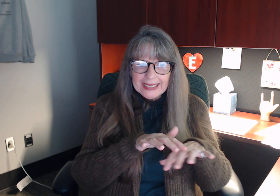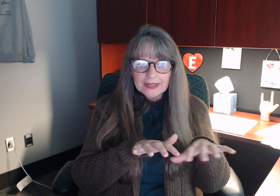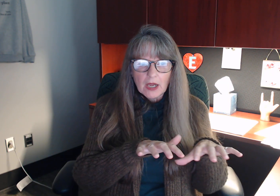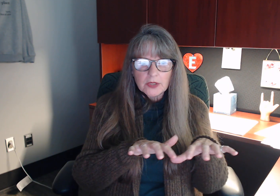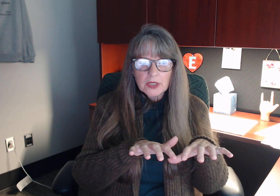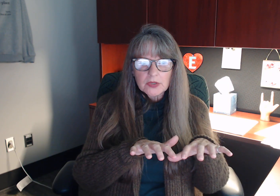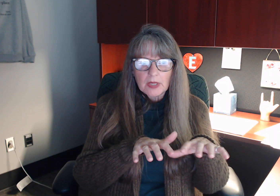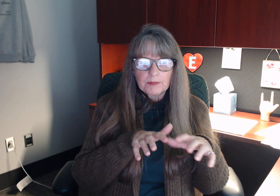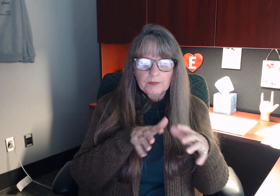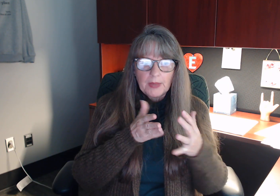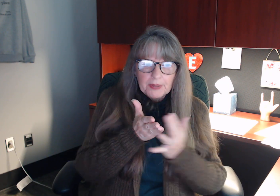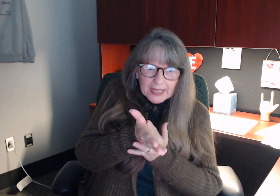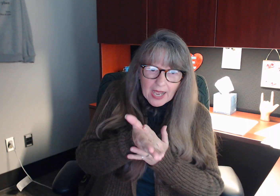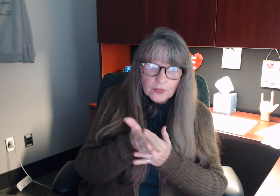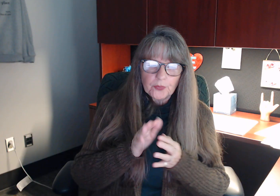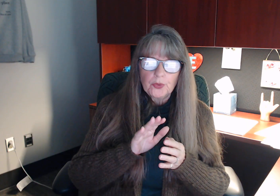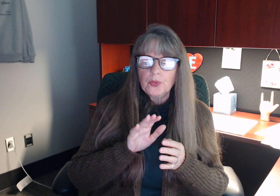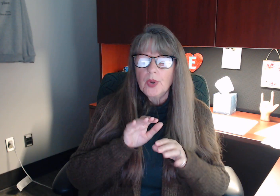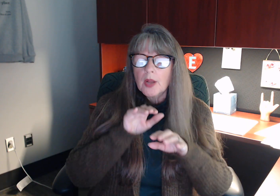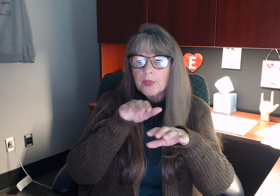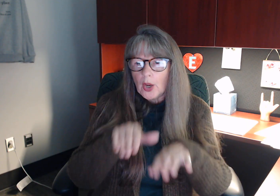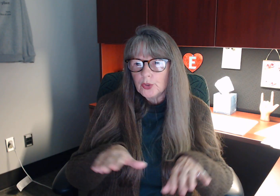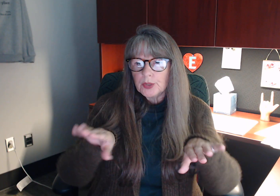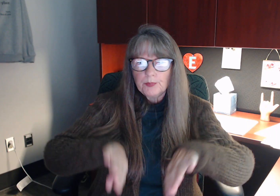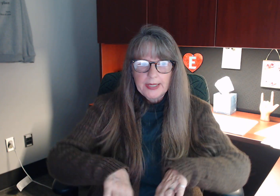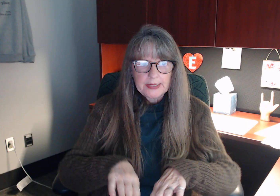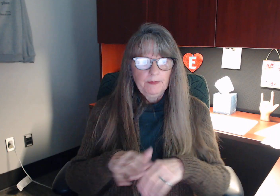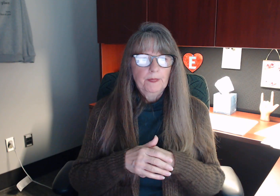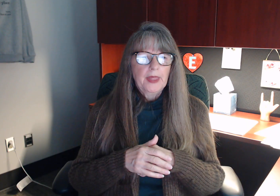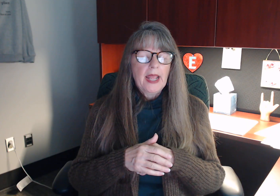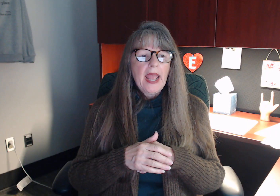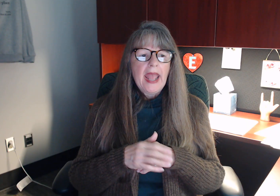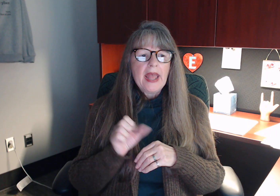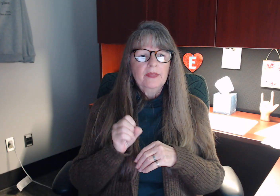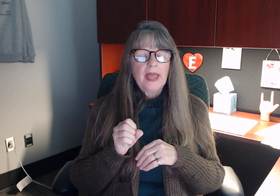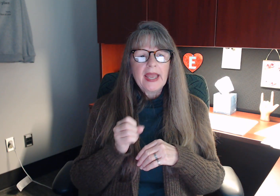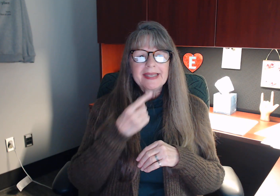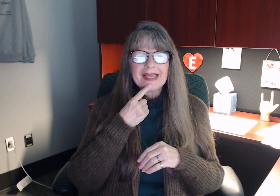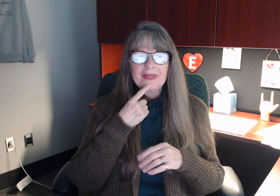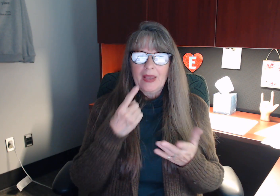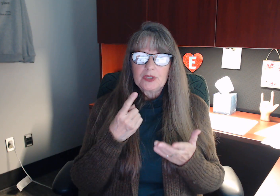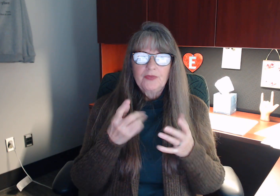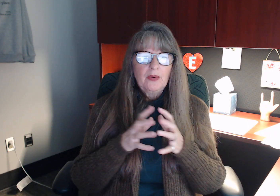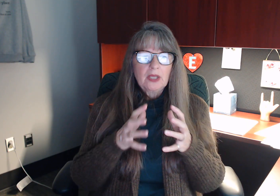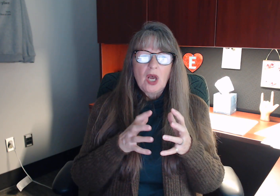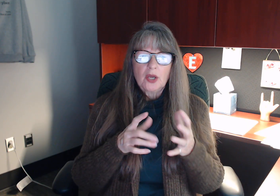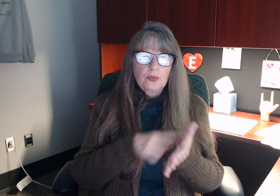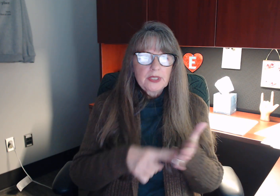the continents, they plowed through the ocean basin, and they said that was a lot of criticism